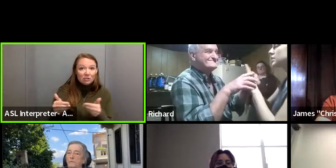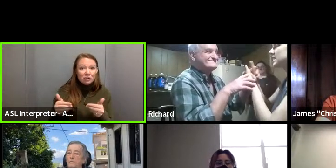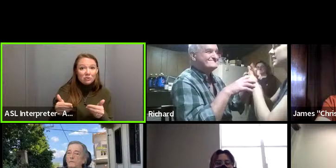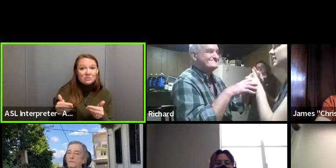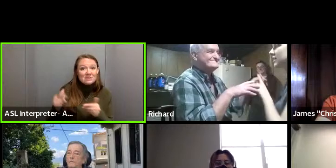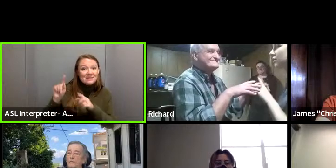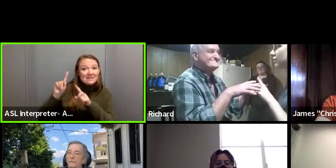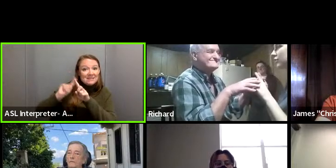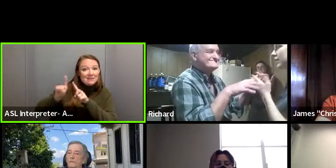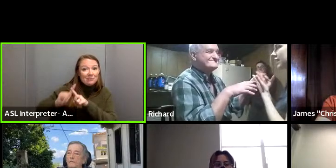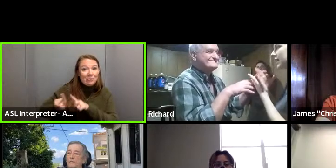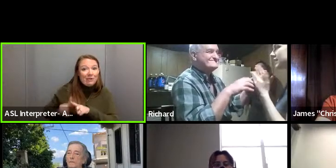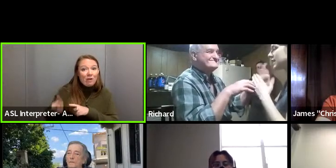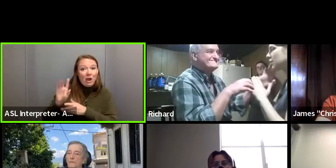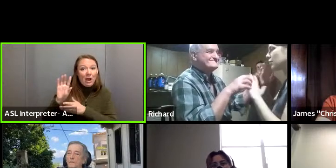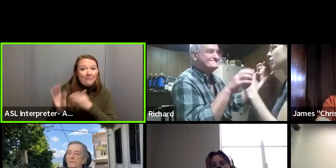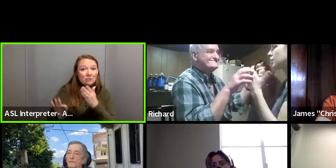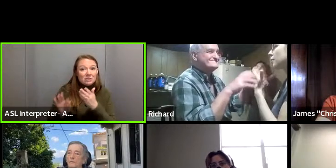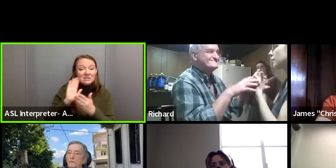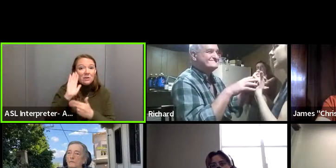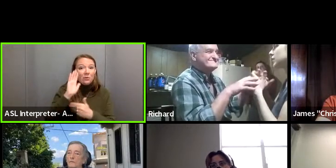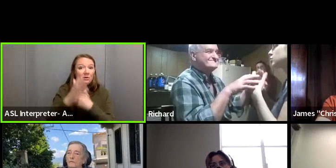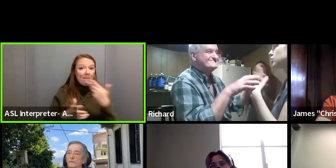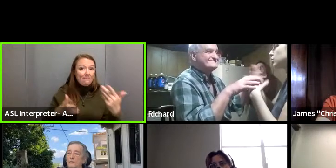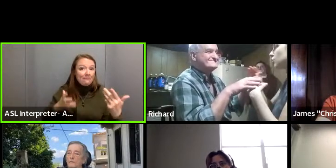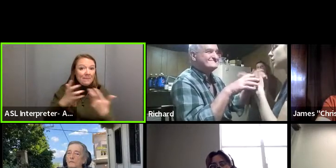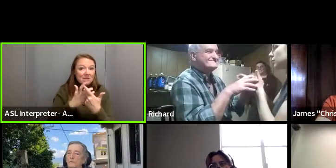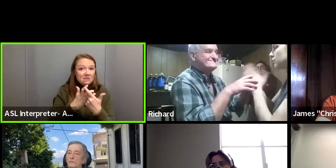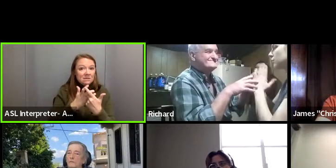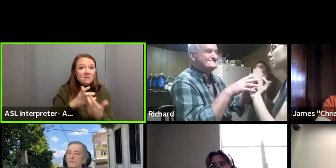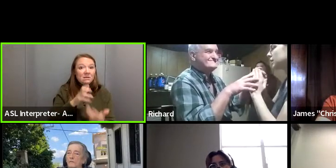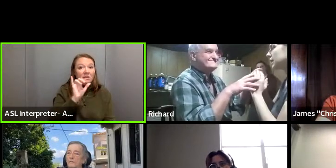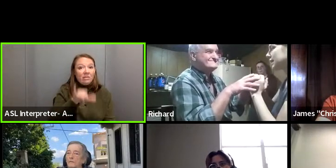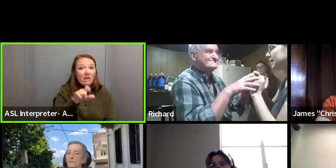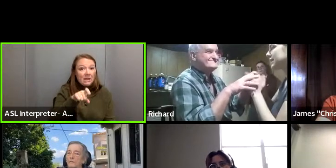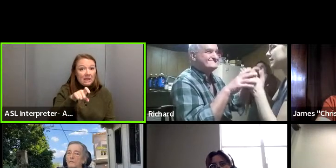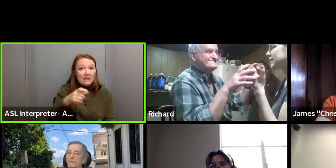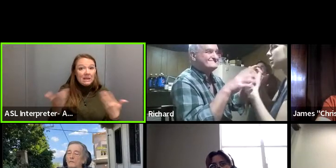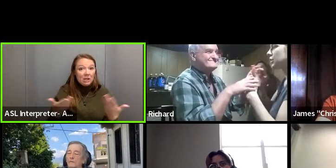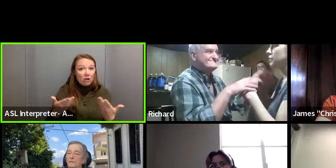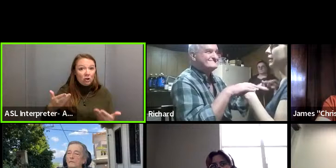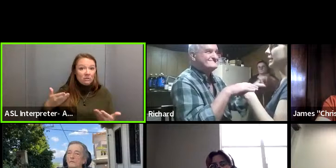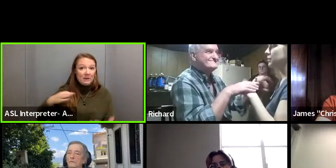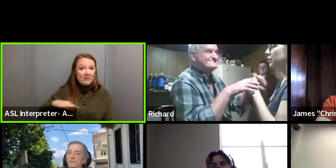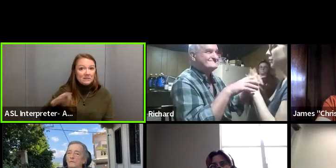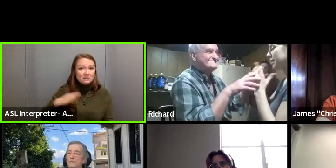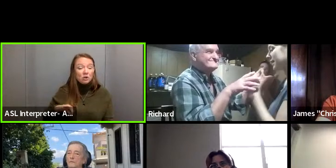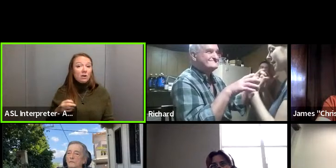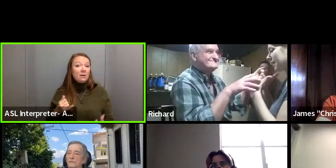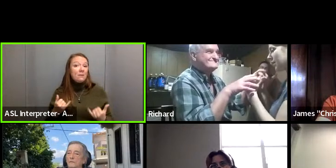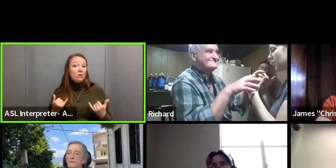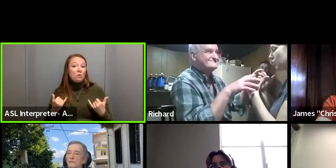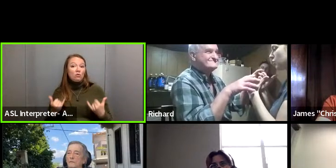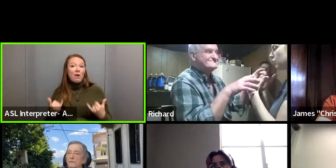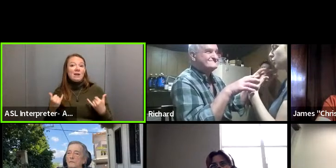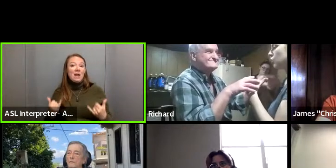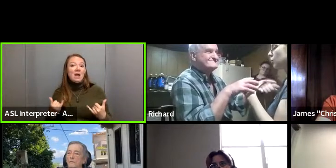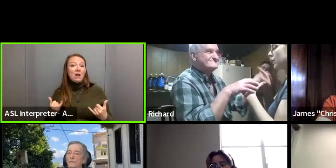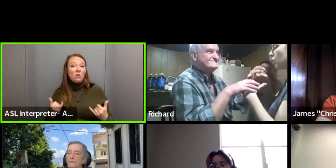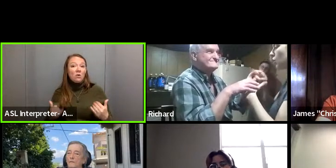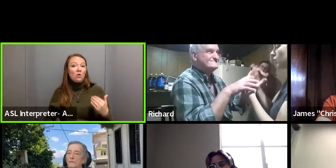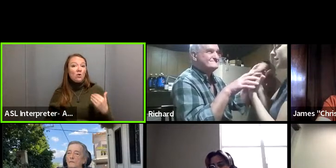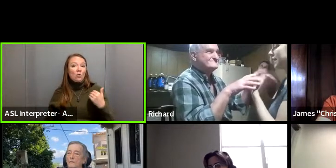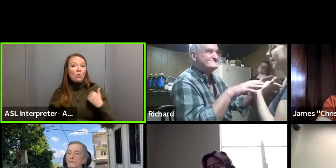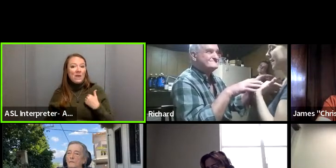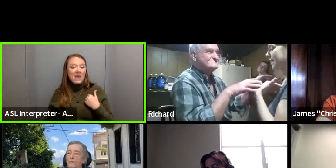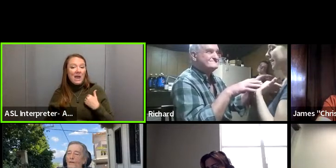meet that kind of connection in Pittsburgh. But at this time, we only have these kind